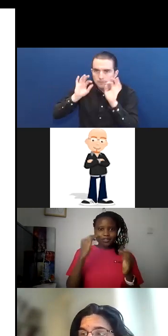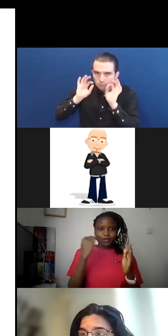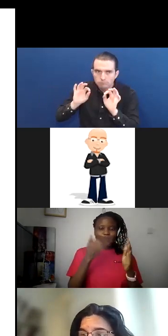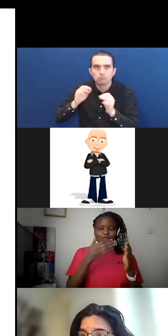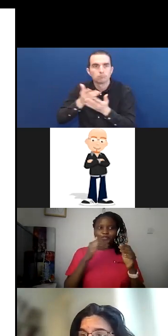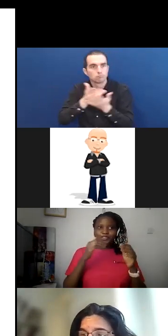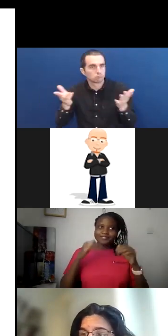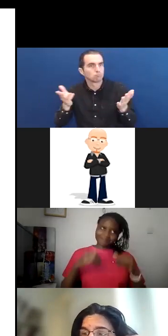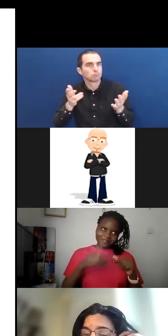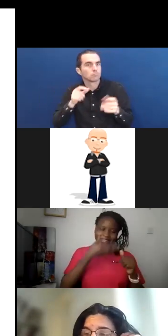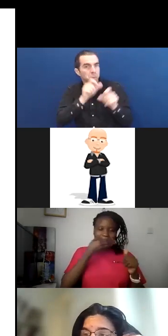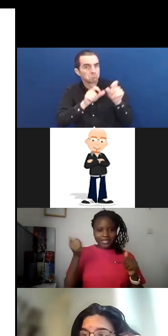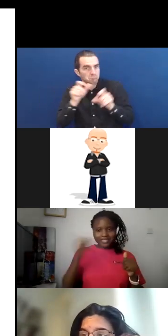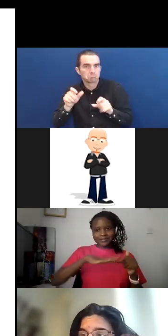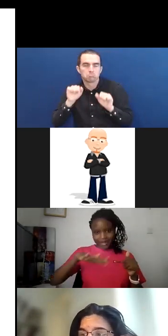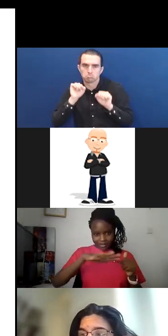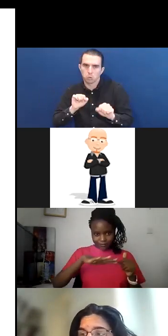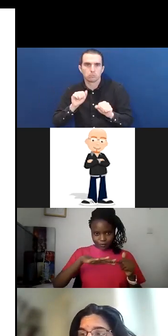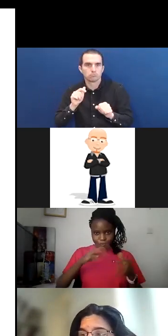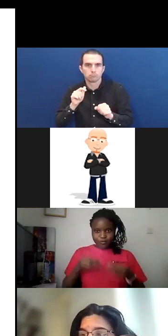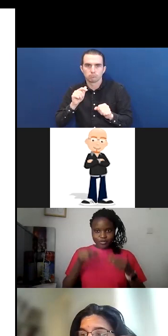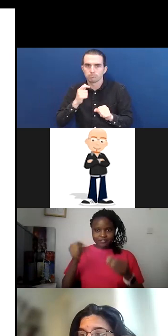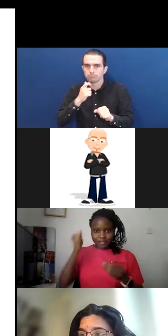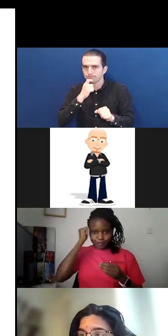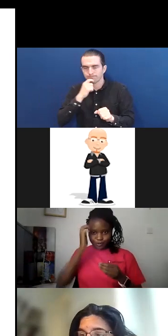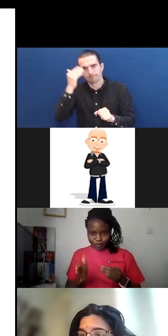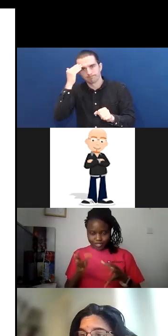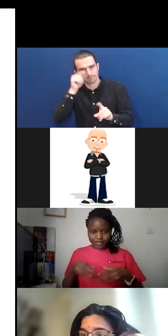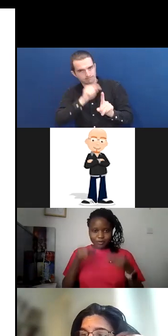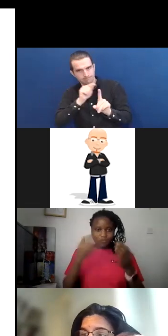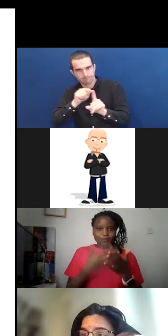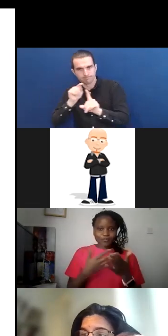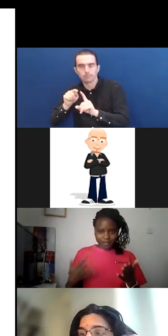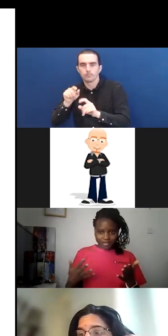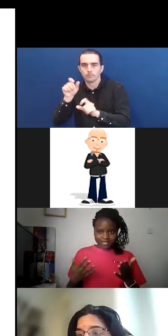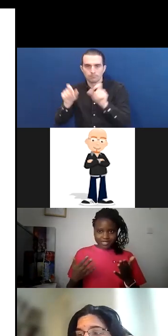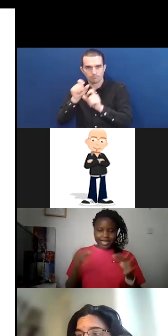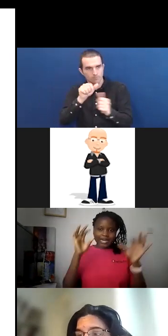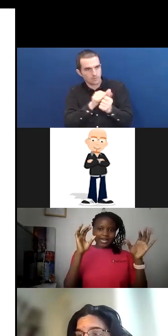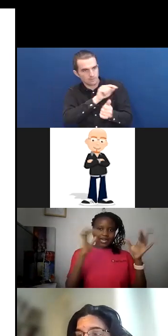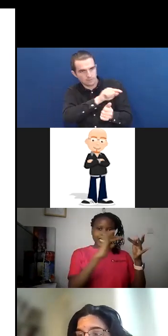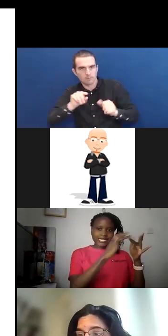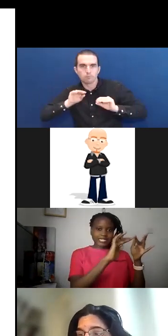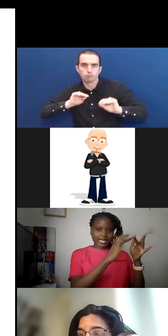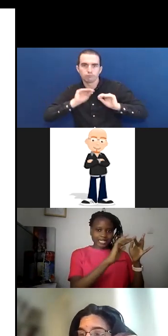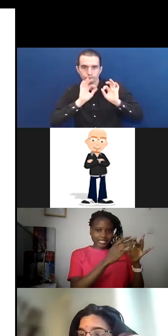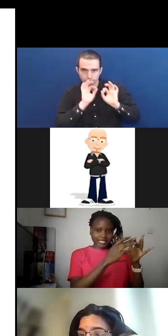all students. The provision of devices and access to internet resources is required. Additional funding may